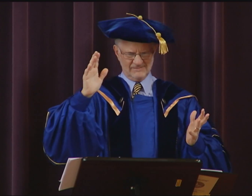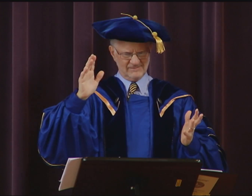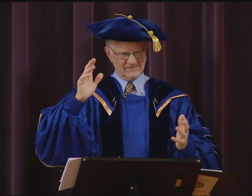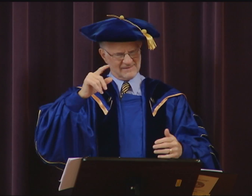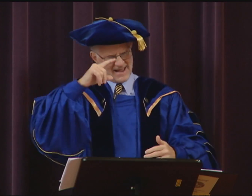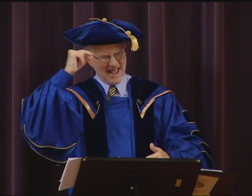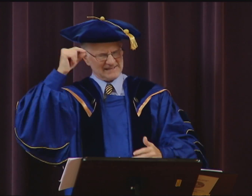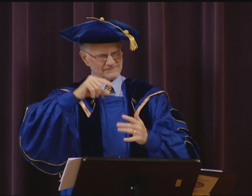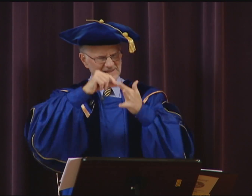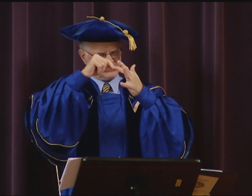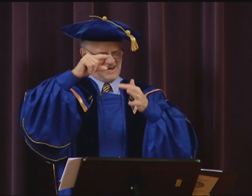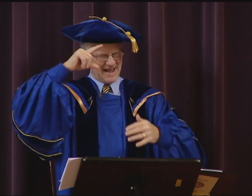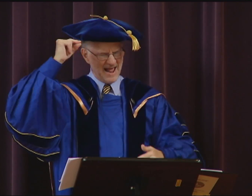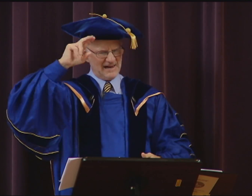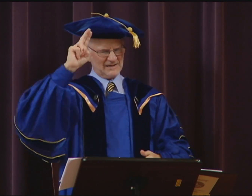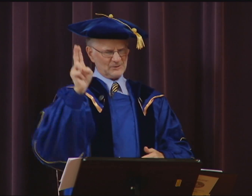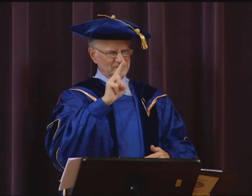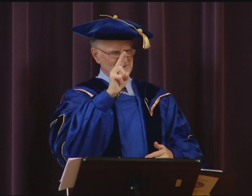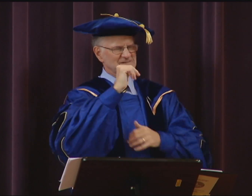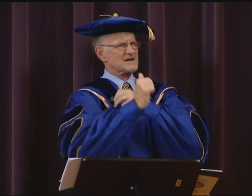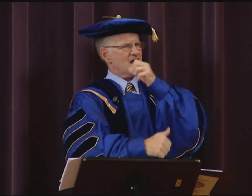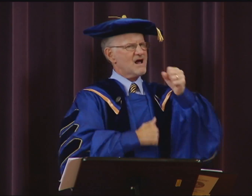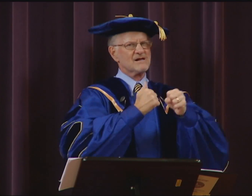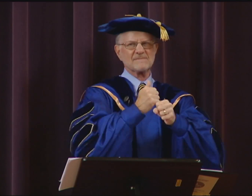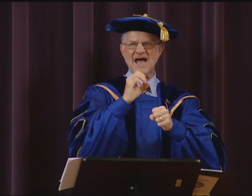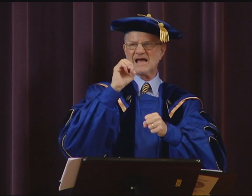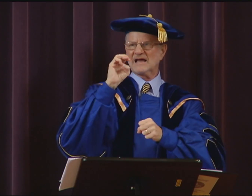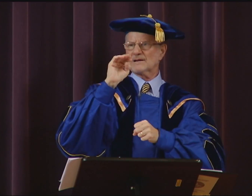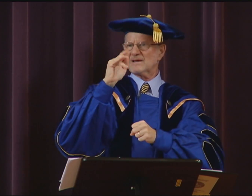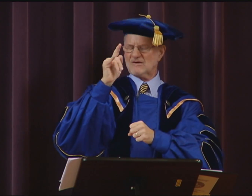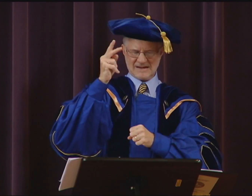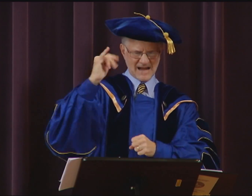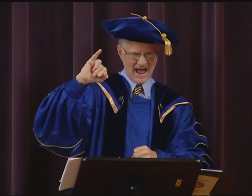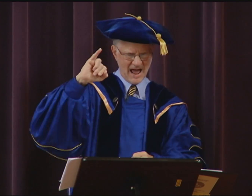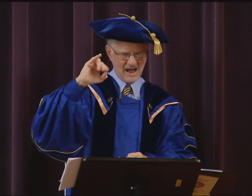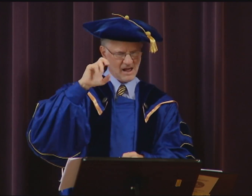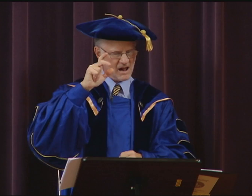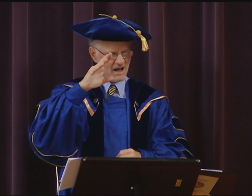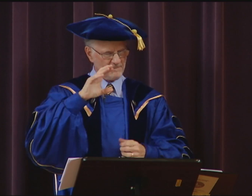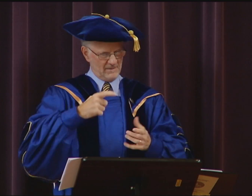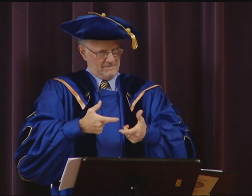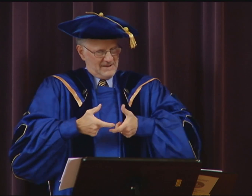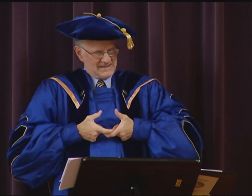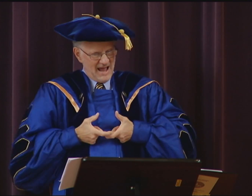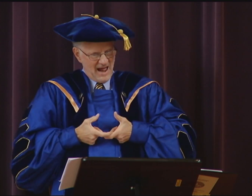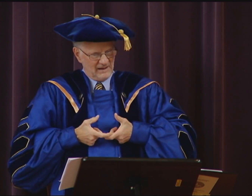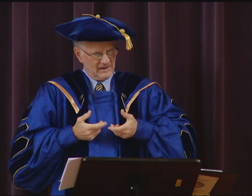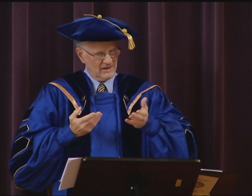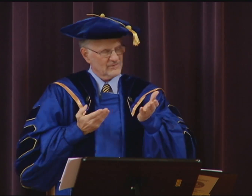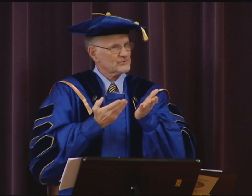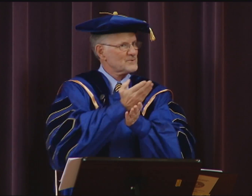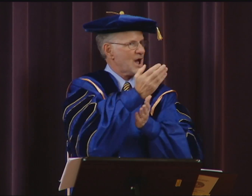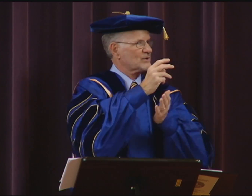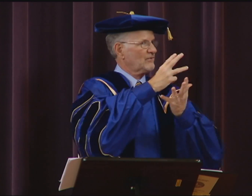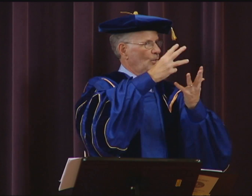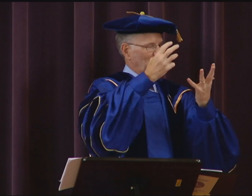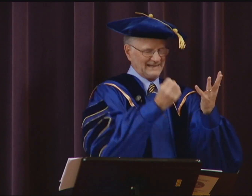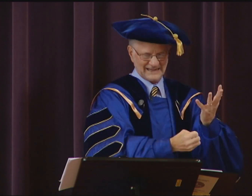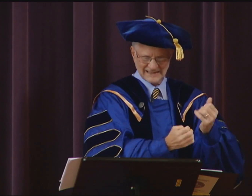So please do wear your Gallaudet University Alumni Emeriti Club medallion throughout